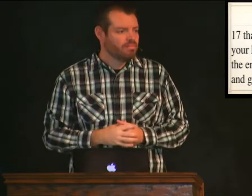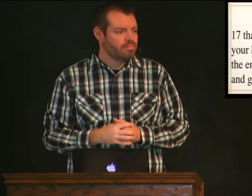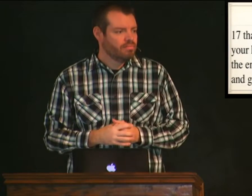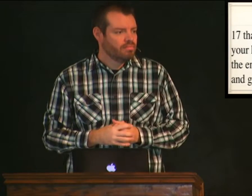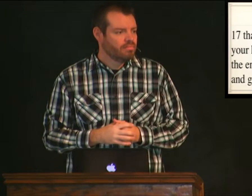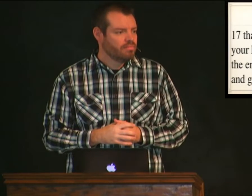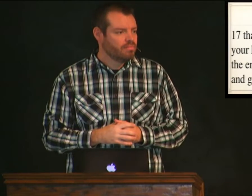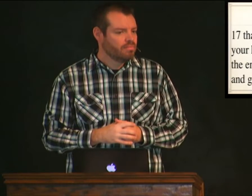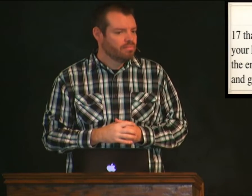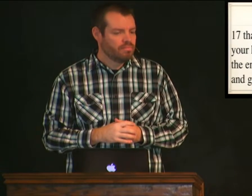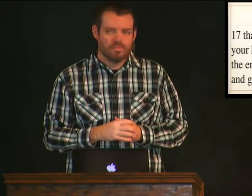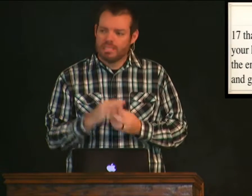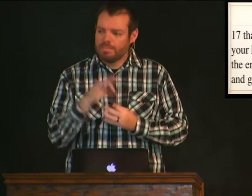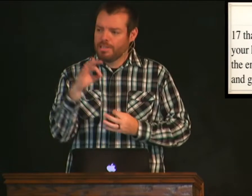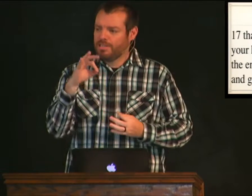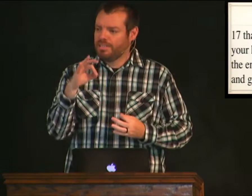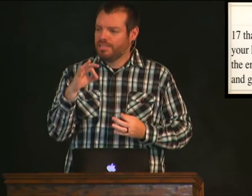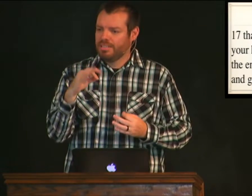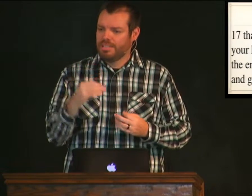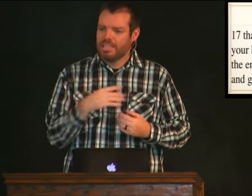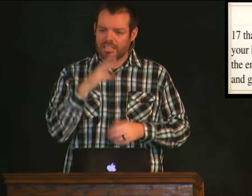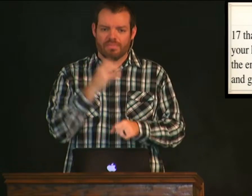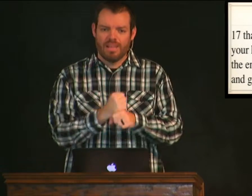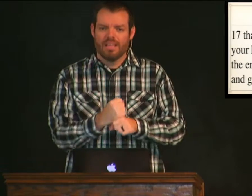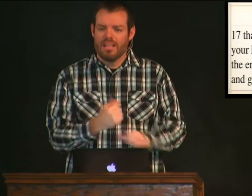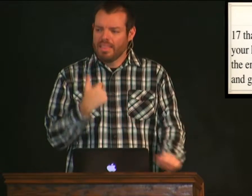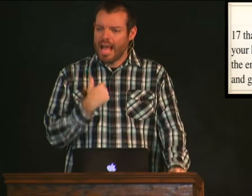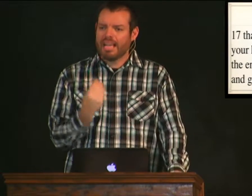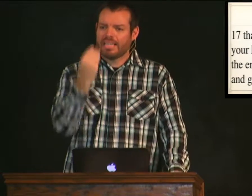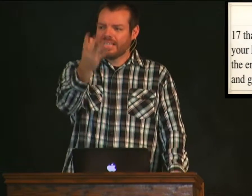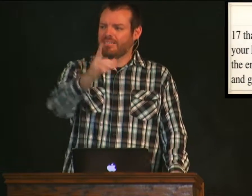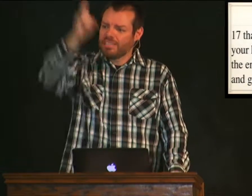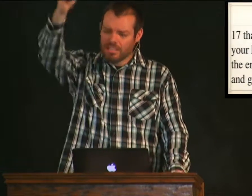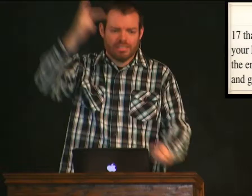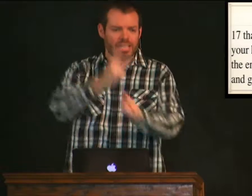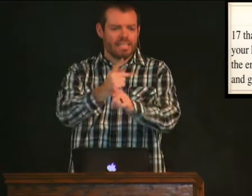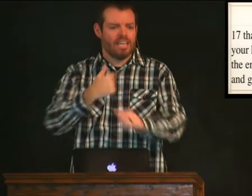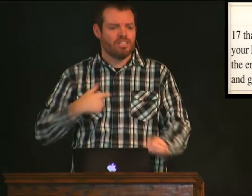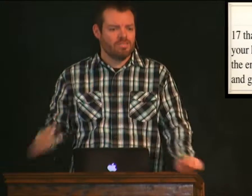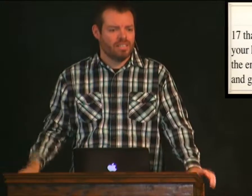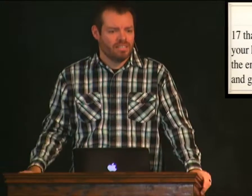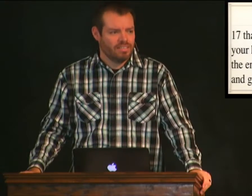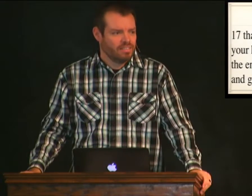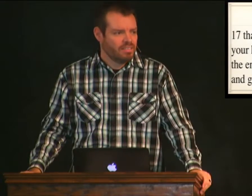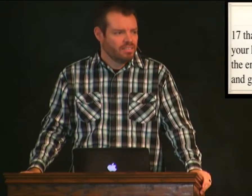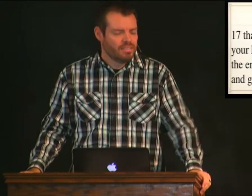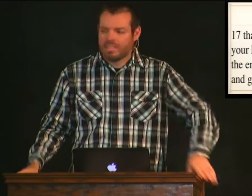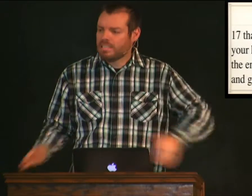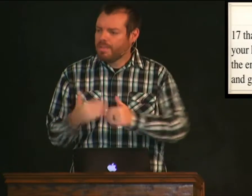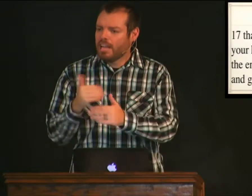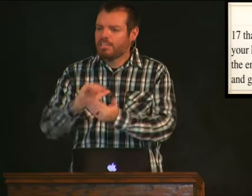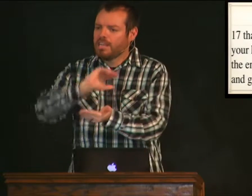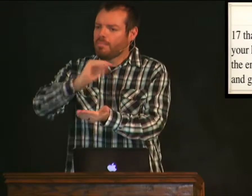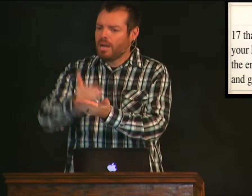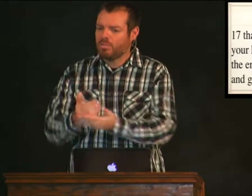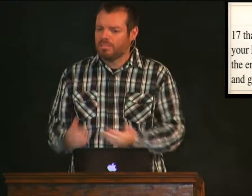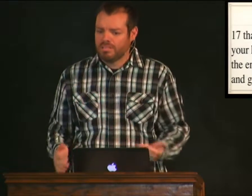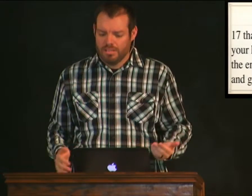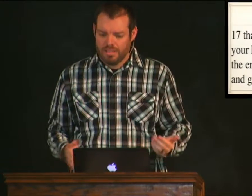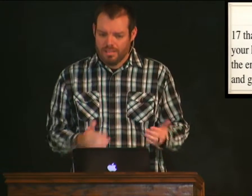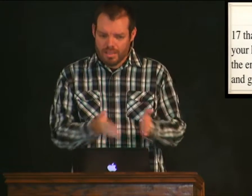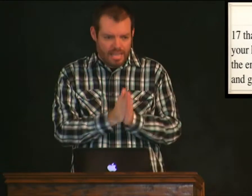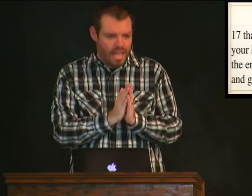you. The Spirit gives us faith. Now I give. He'll take care of me. Doesn't matter the